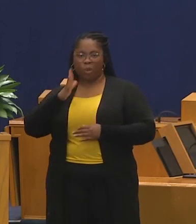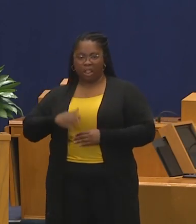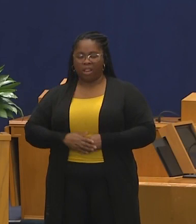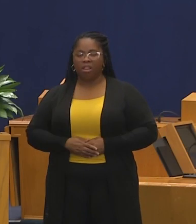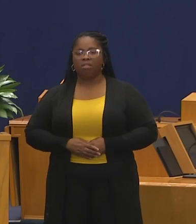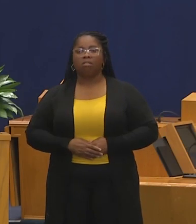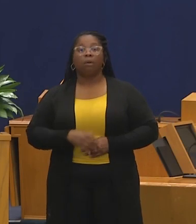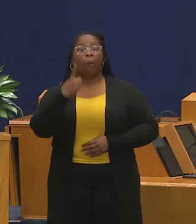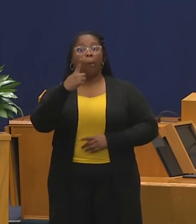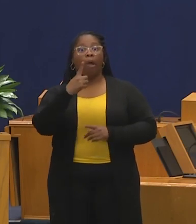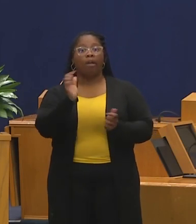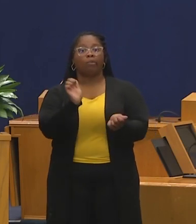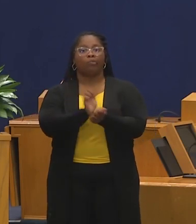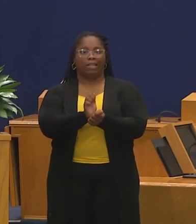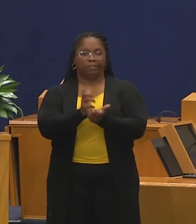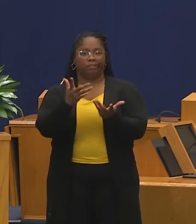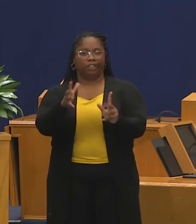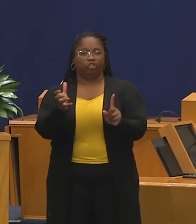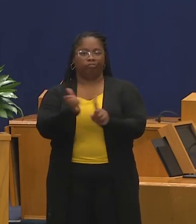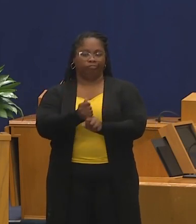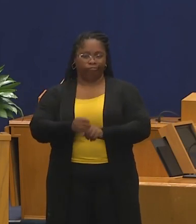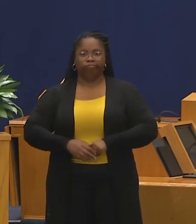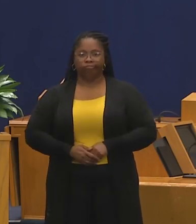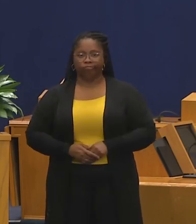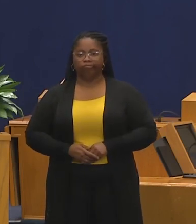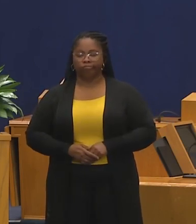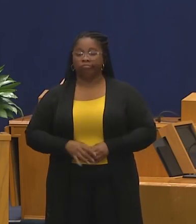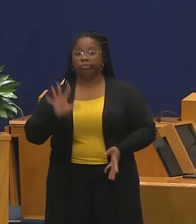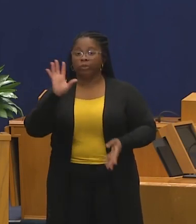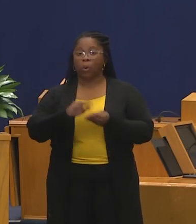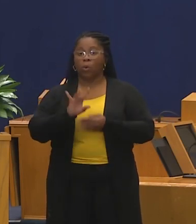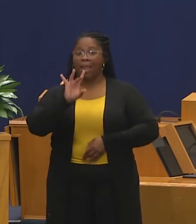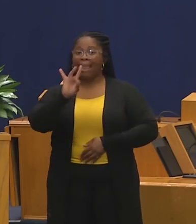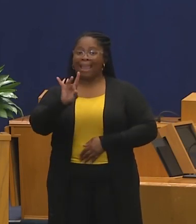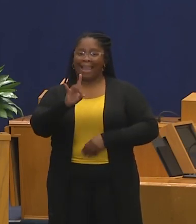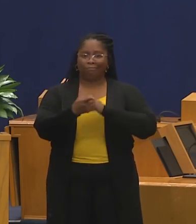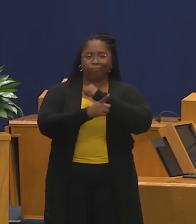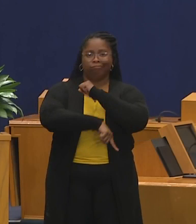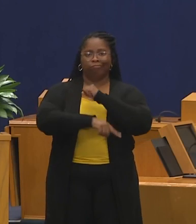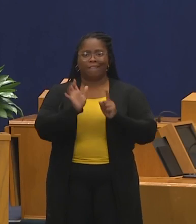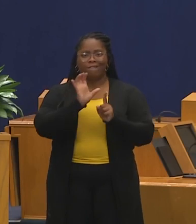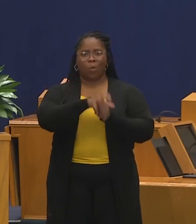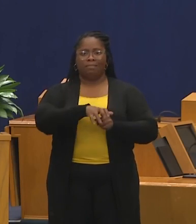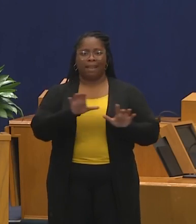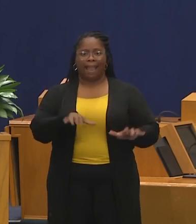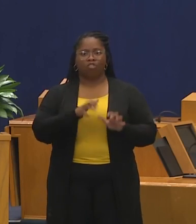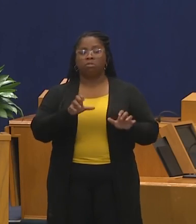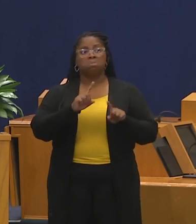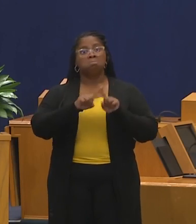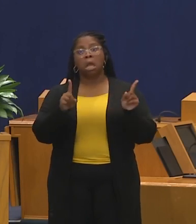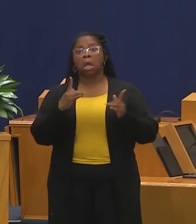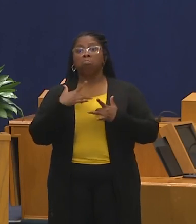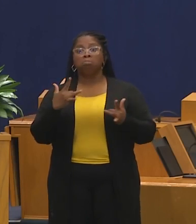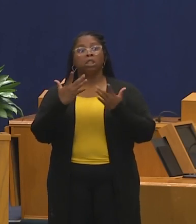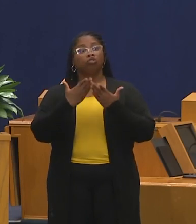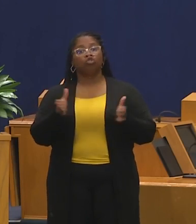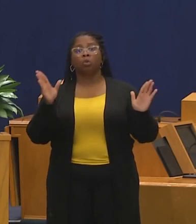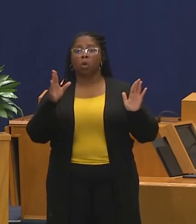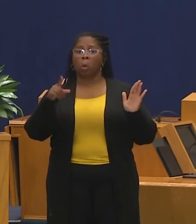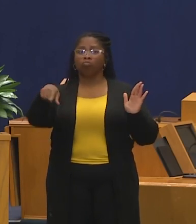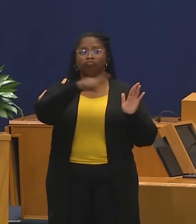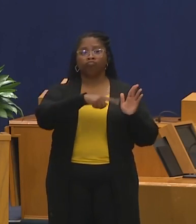also 1 arrest for a total of 8 enforcement actions. But overwhelmingly, the public is following